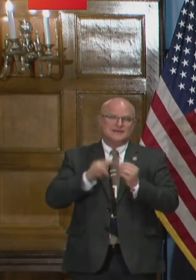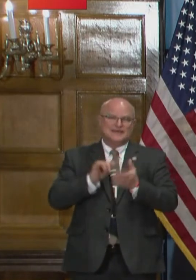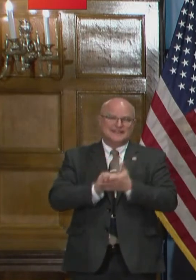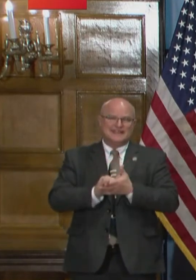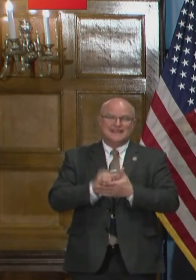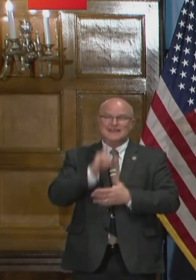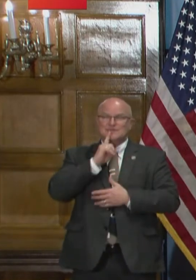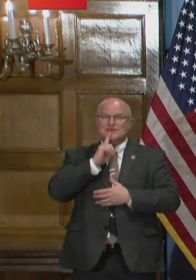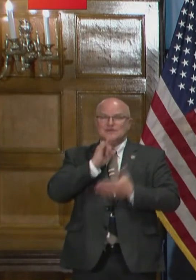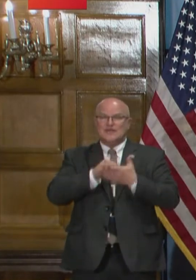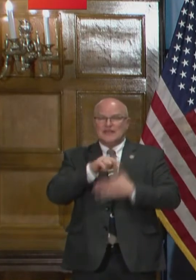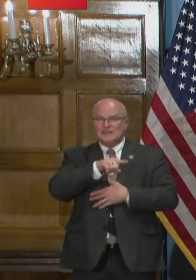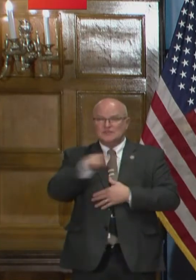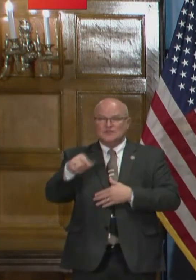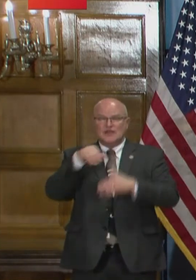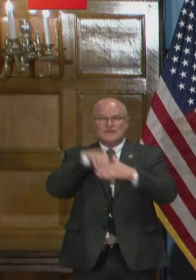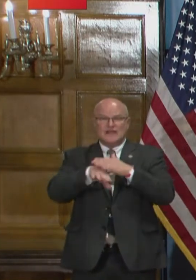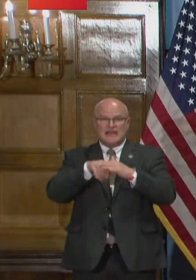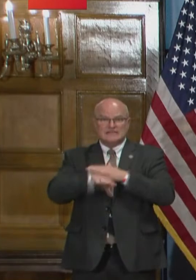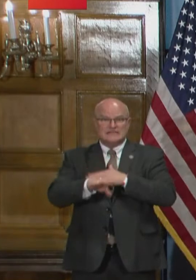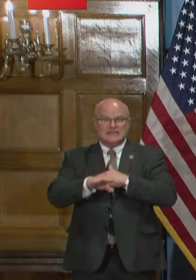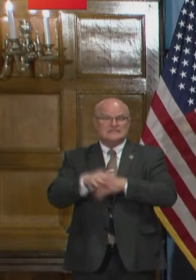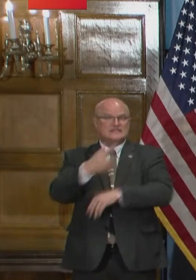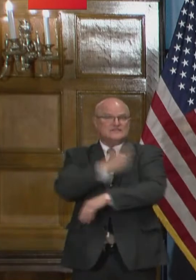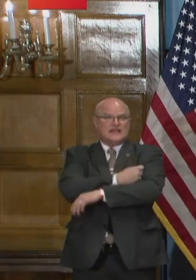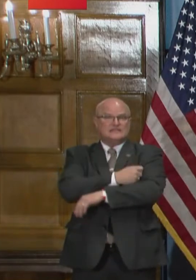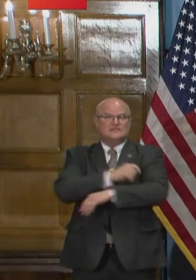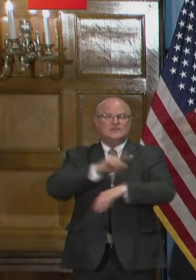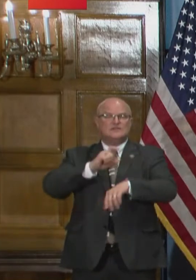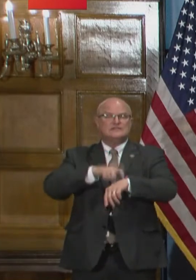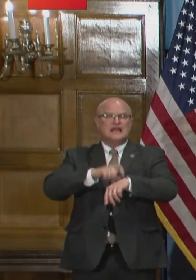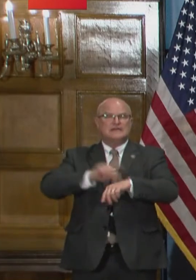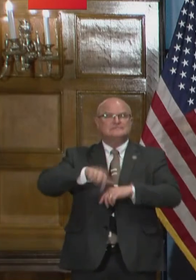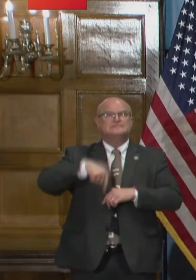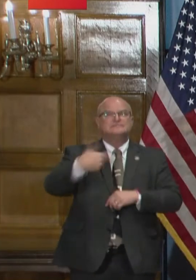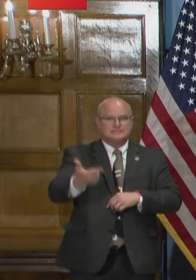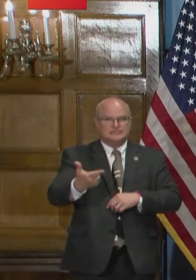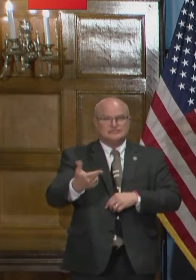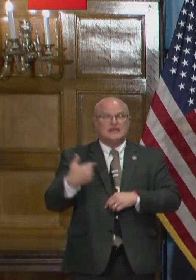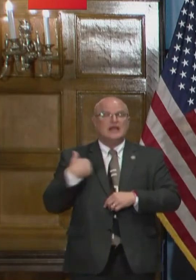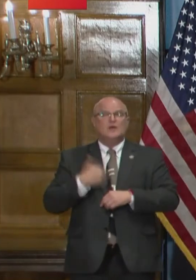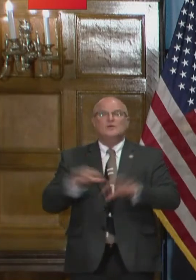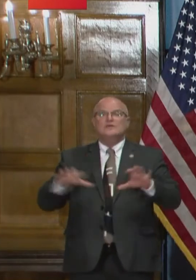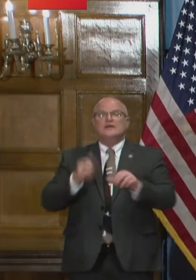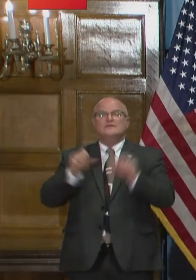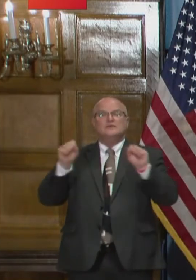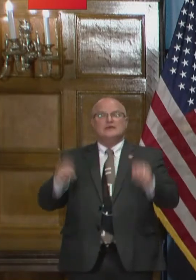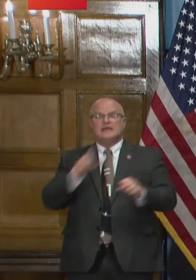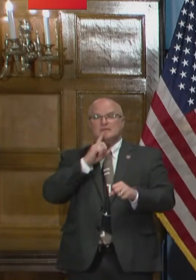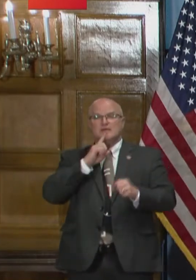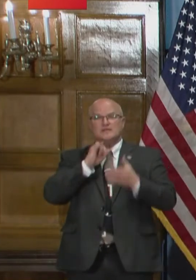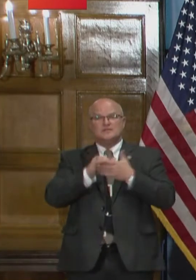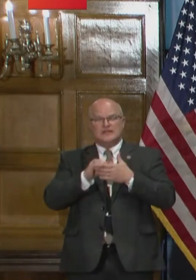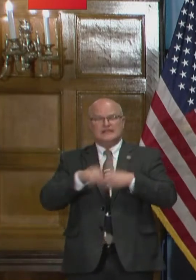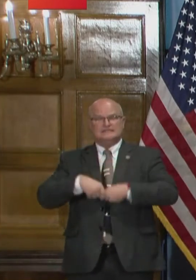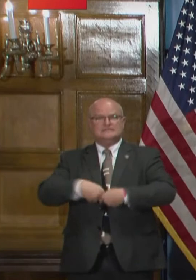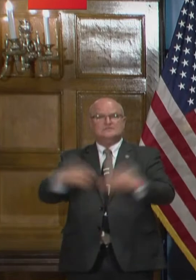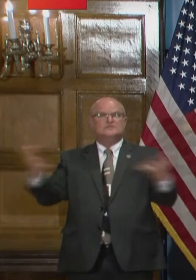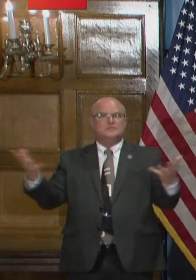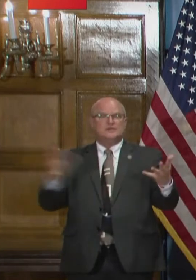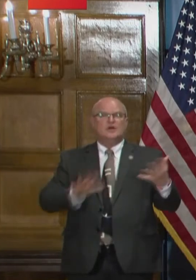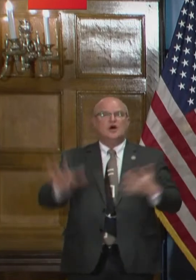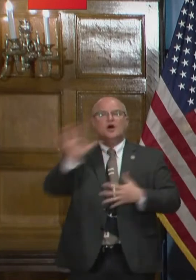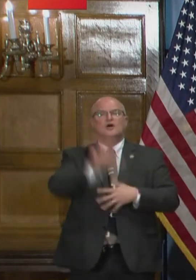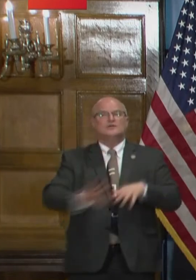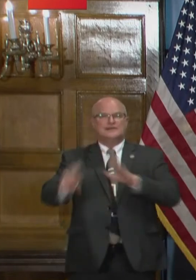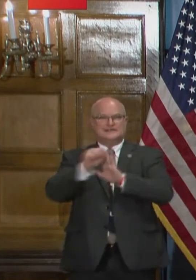to make sure that you get access to it when it's your turn. And we'll do everything we can to make sure that it's fairly distributed across